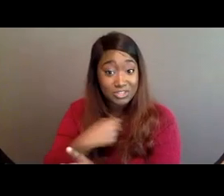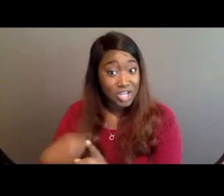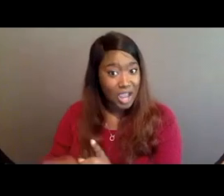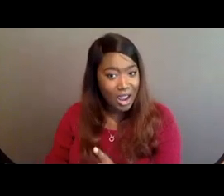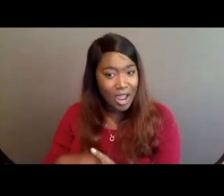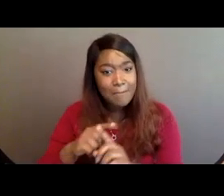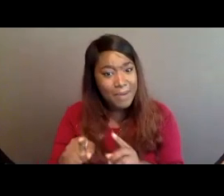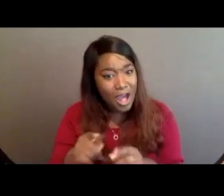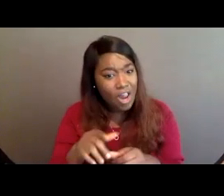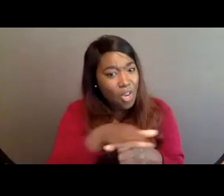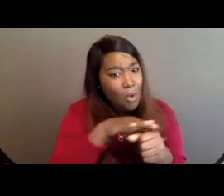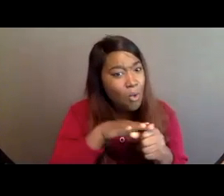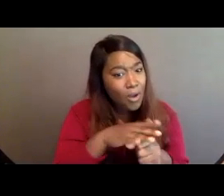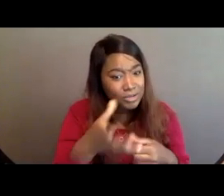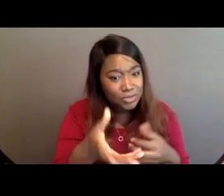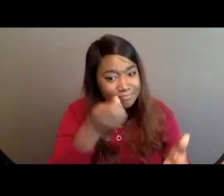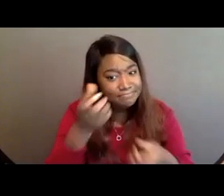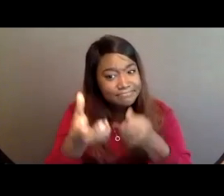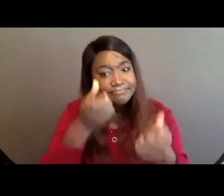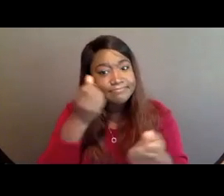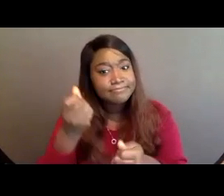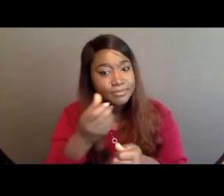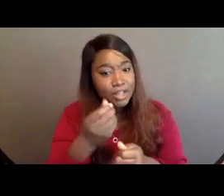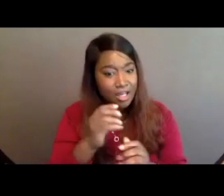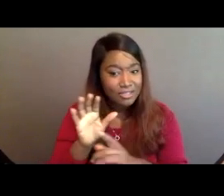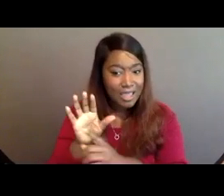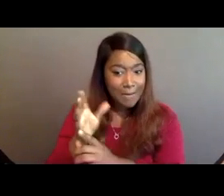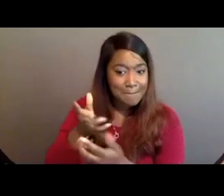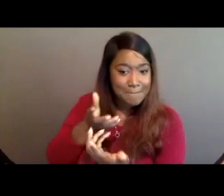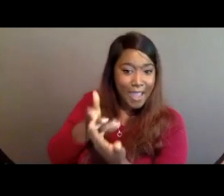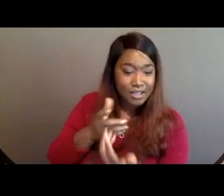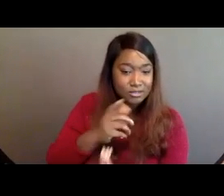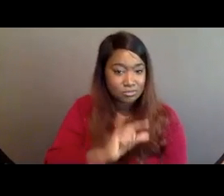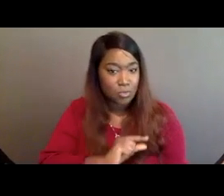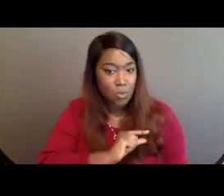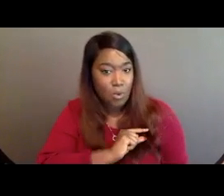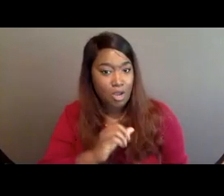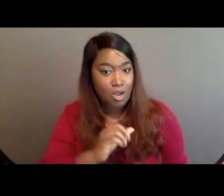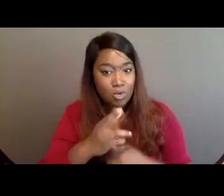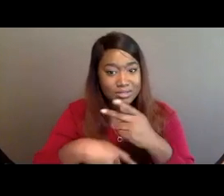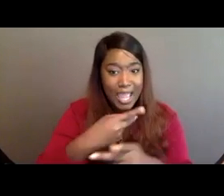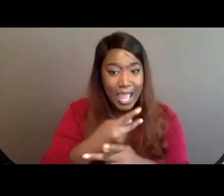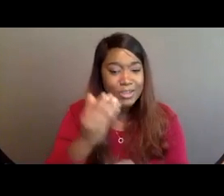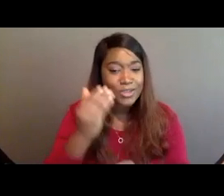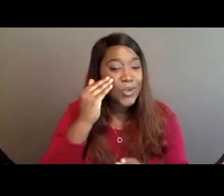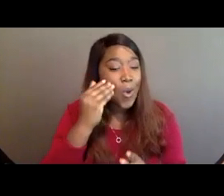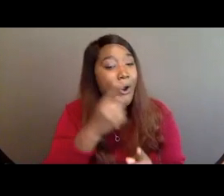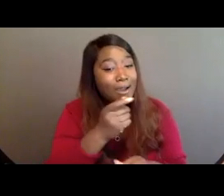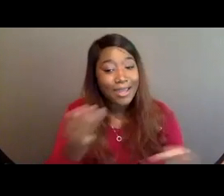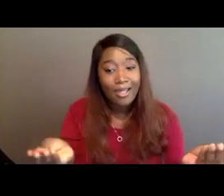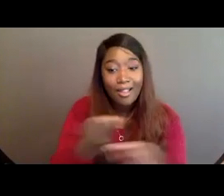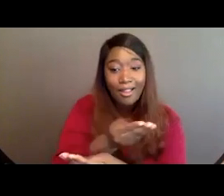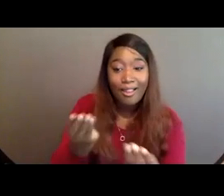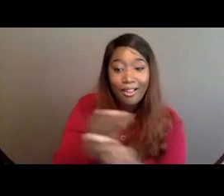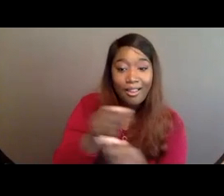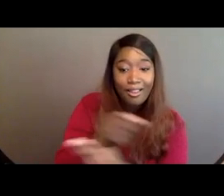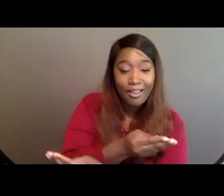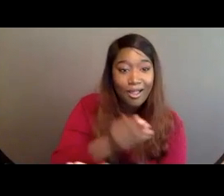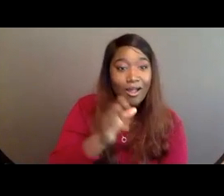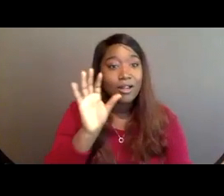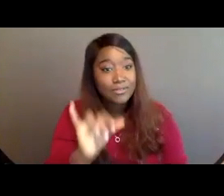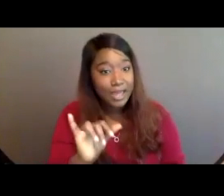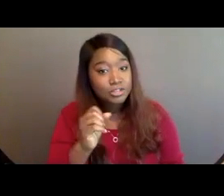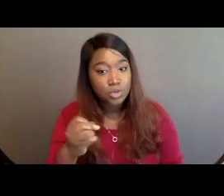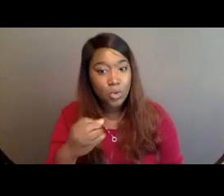in quality and type for him that he would know he could substitute in. So ethical dietary